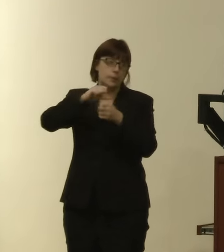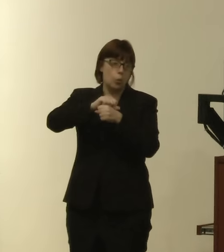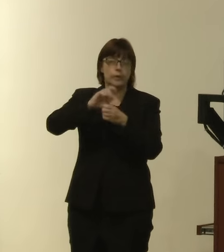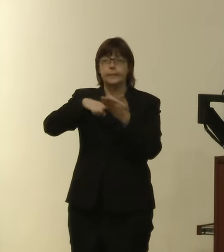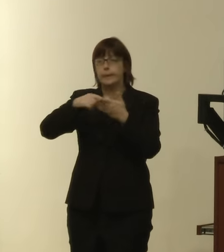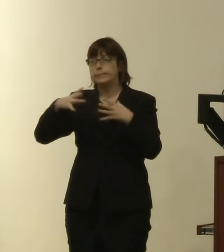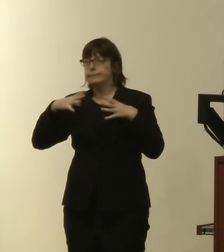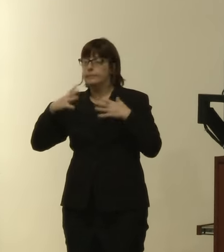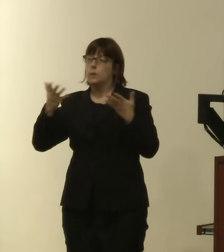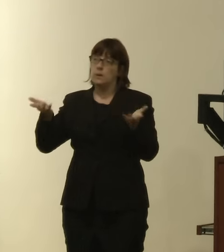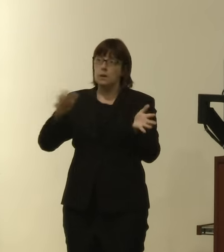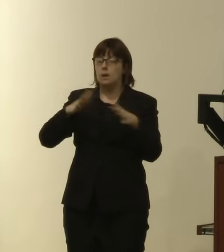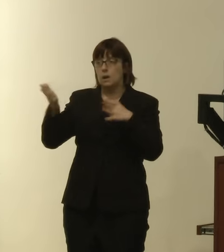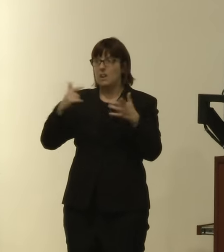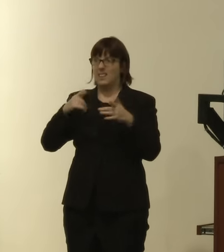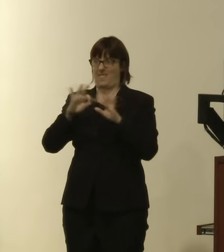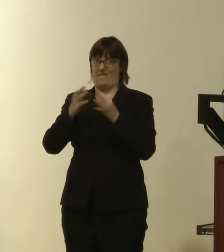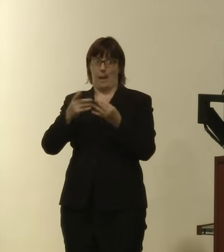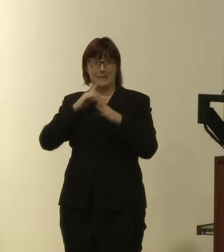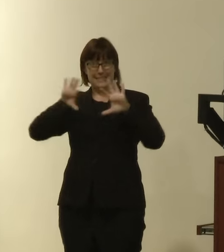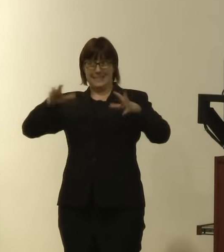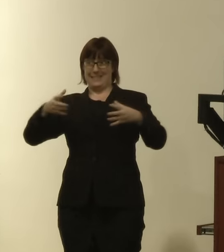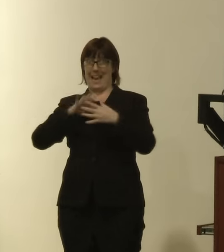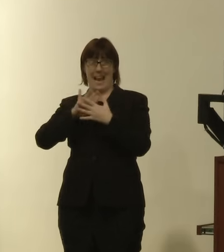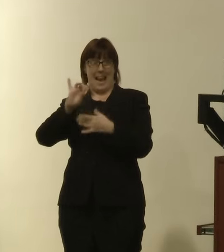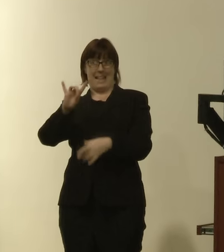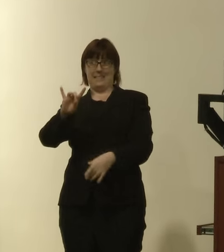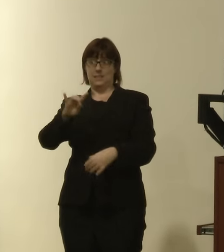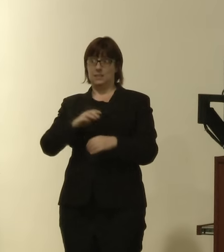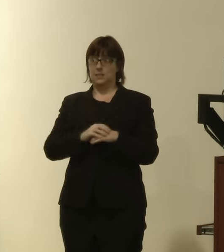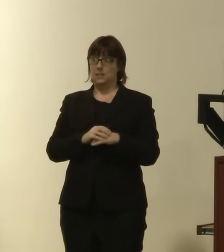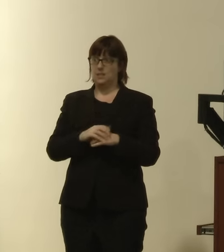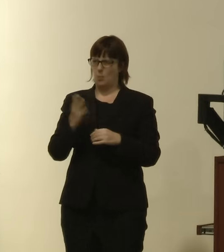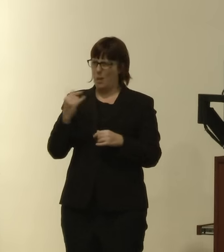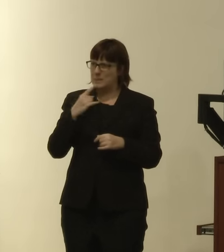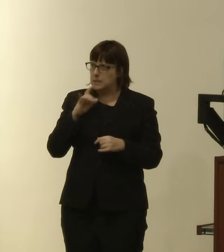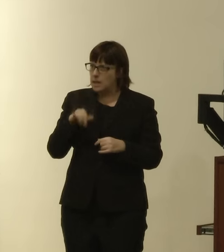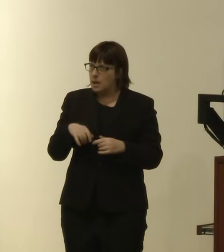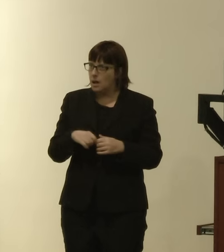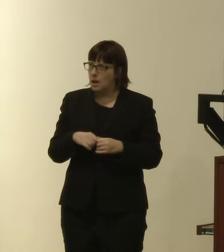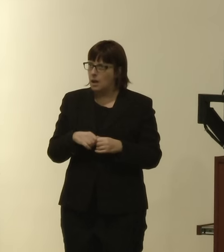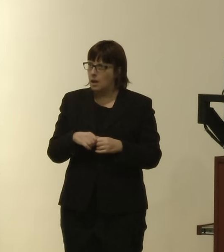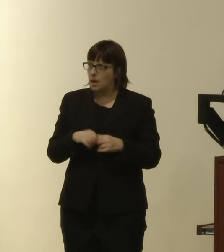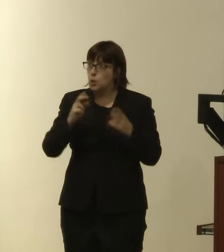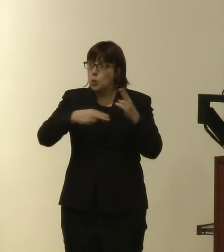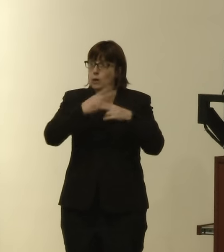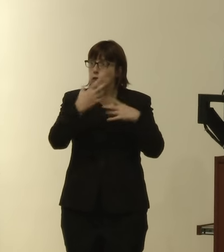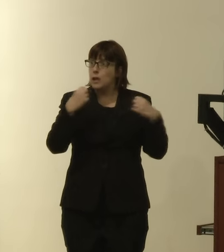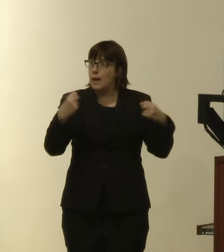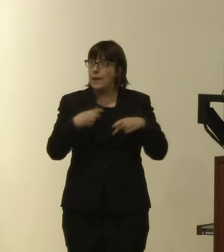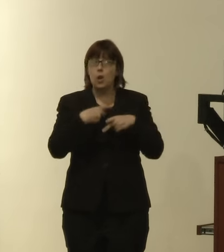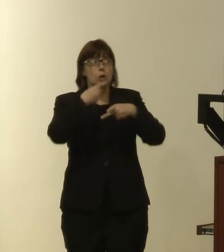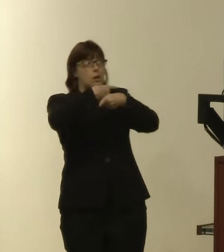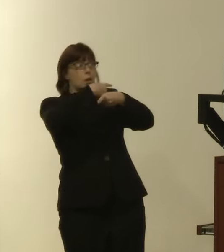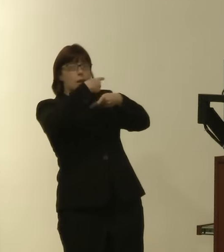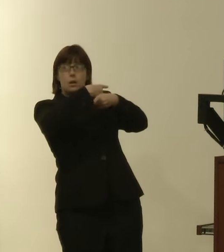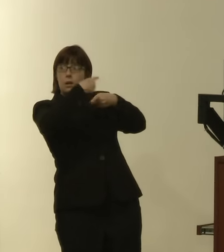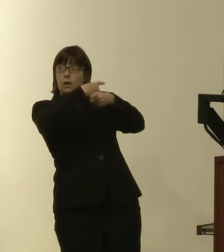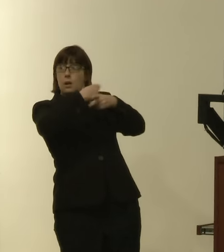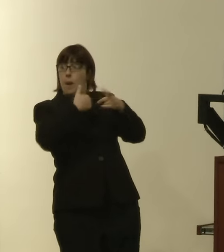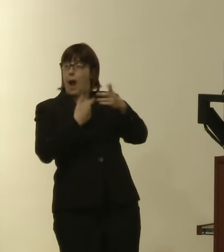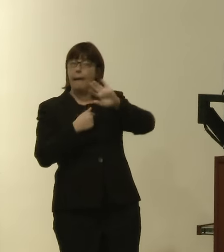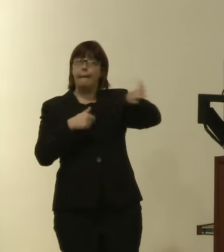not, family of eight, why would I ever say that? And to me, that just shows you how